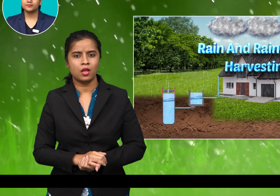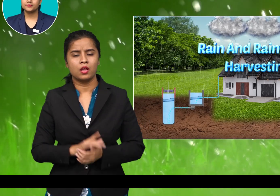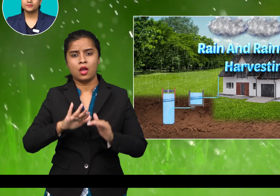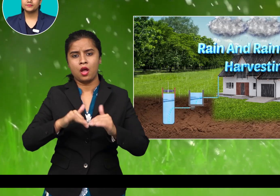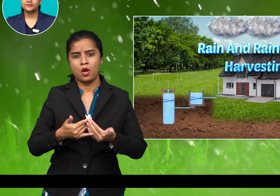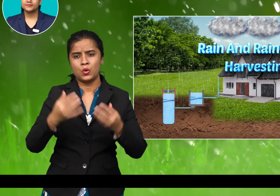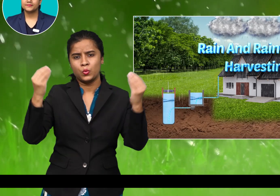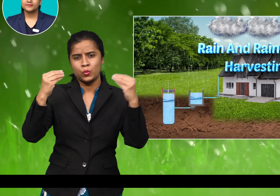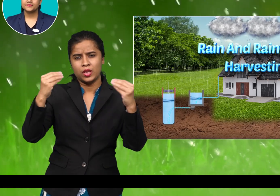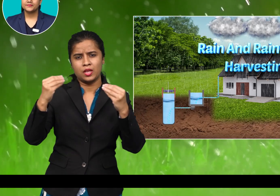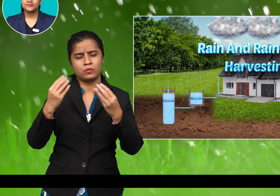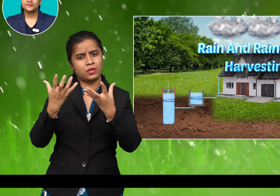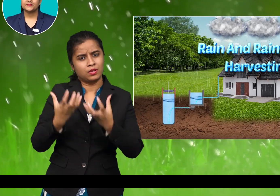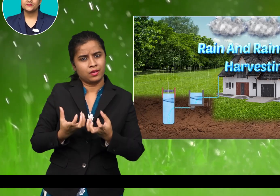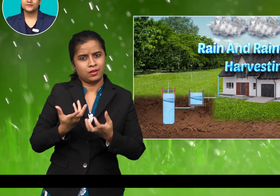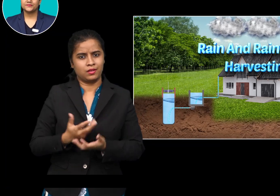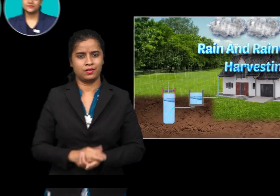rain.